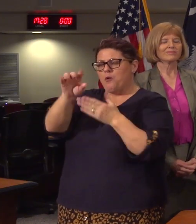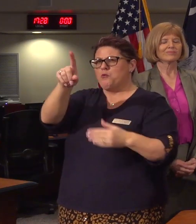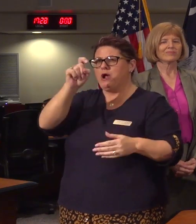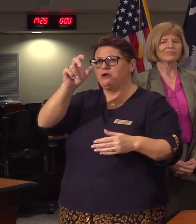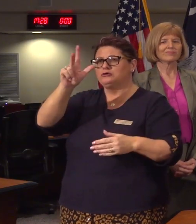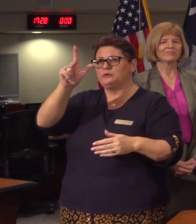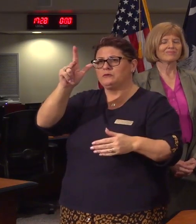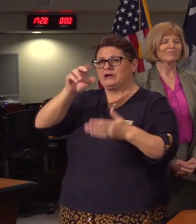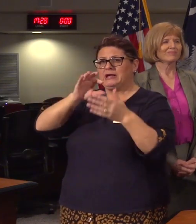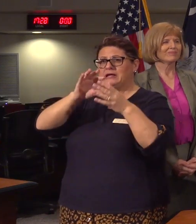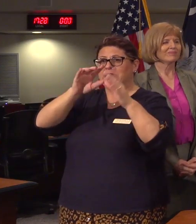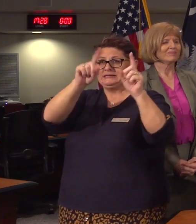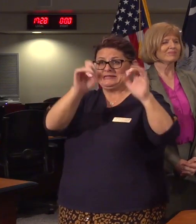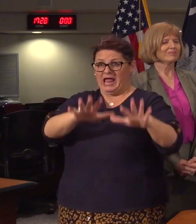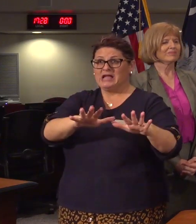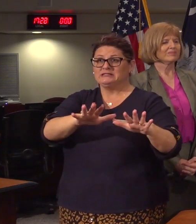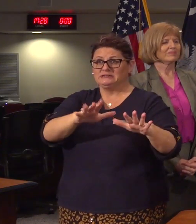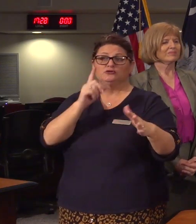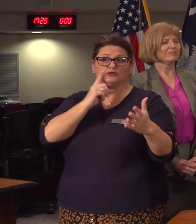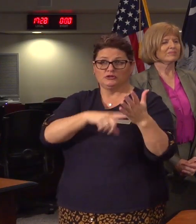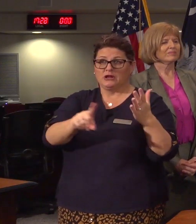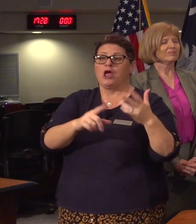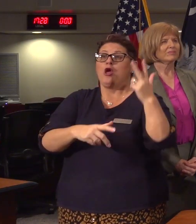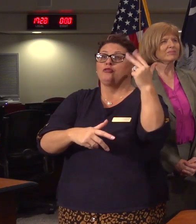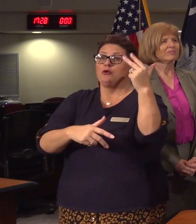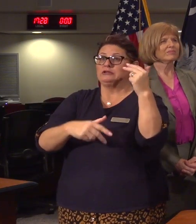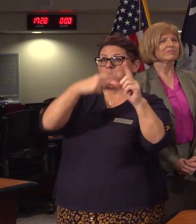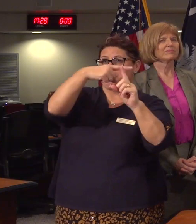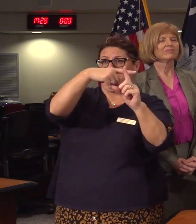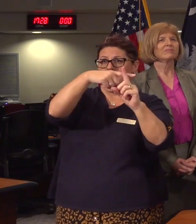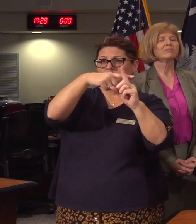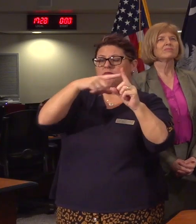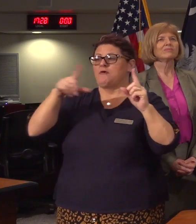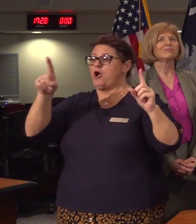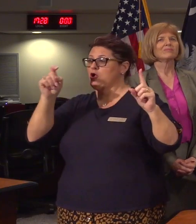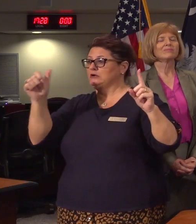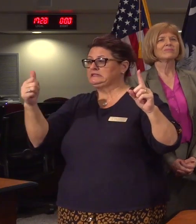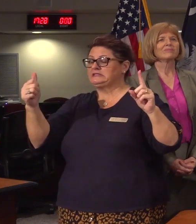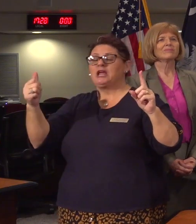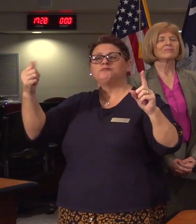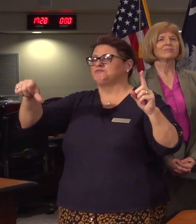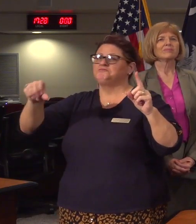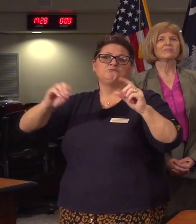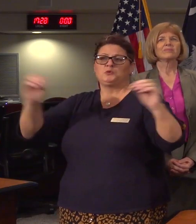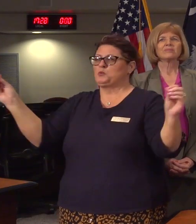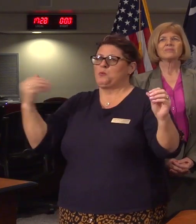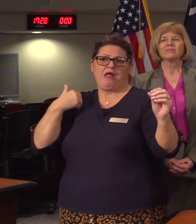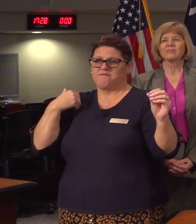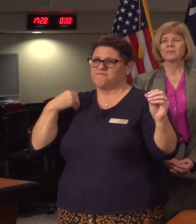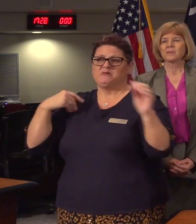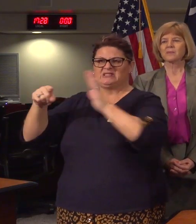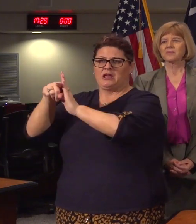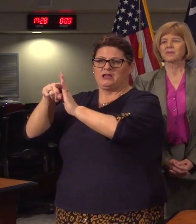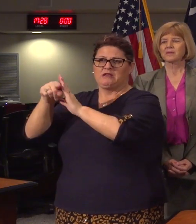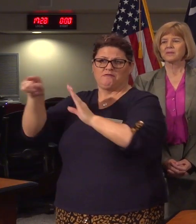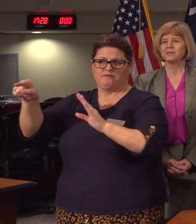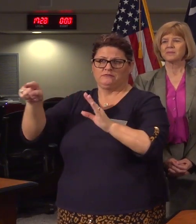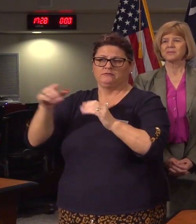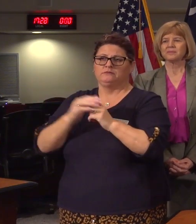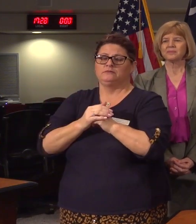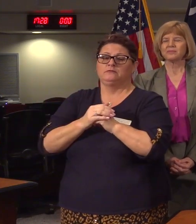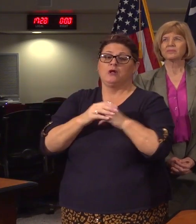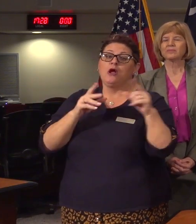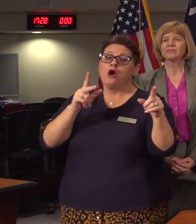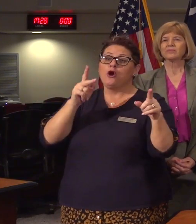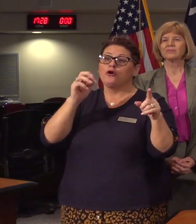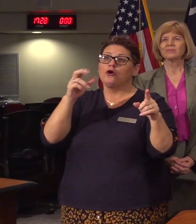tests, 13 are positive, and 110 are negative. We have learned that the latest cases in Kershaw